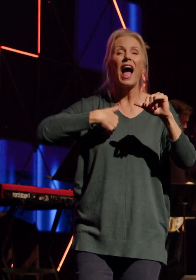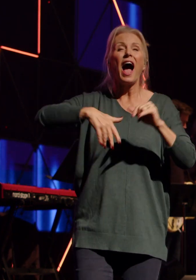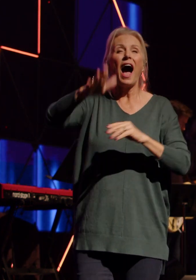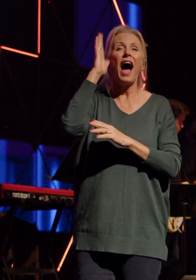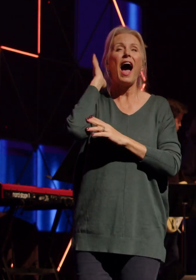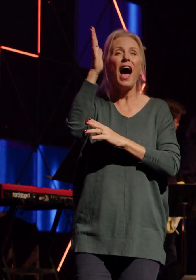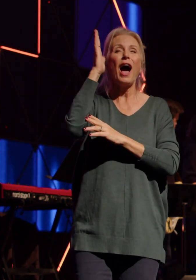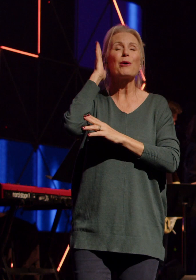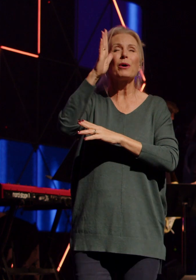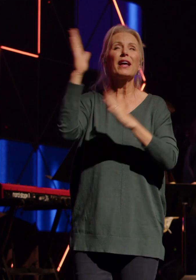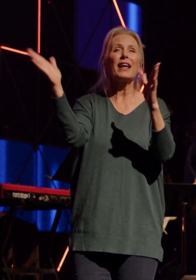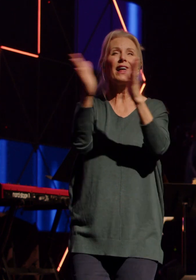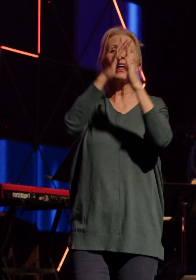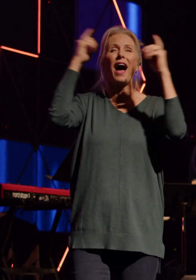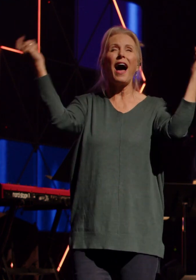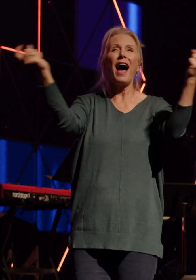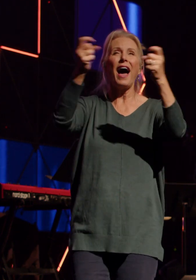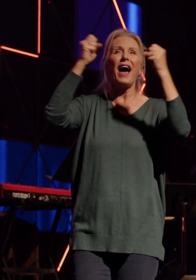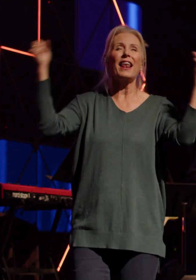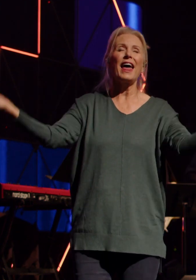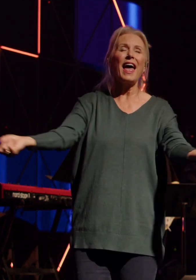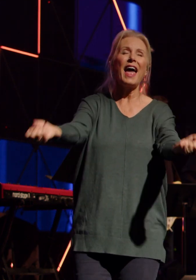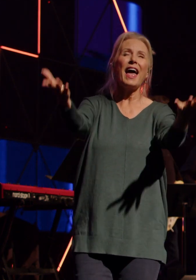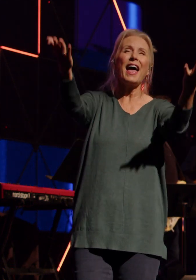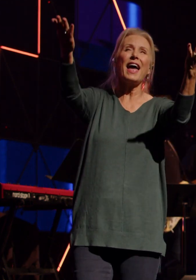And I raise a